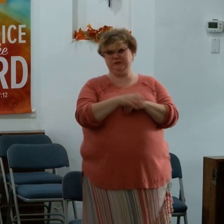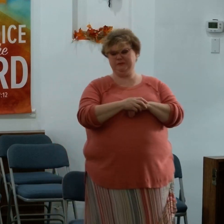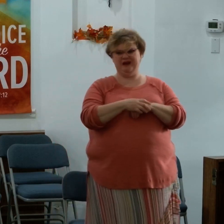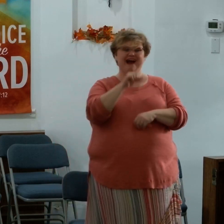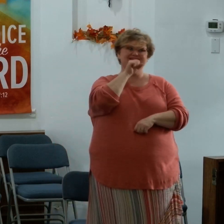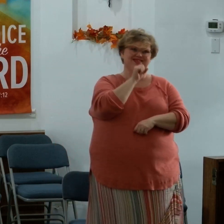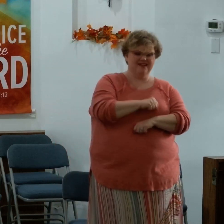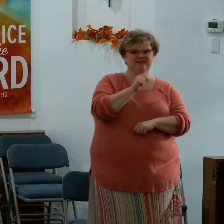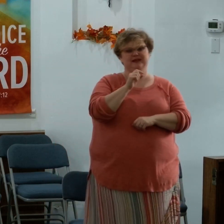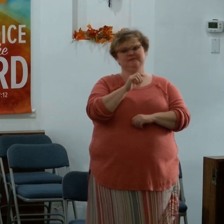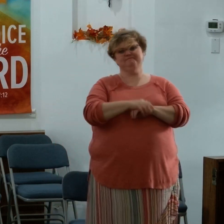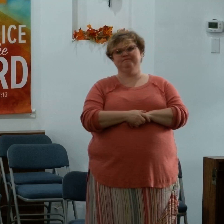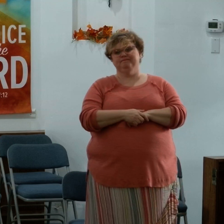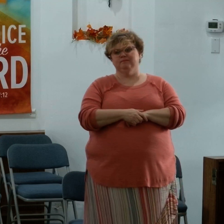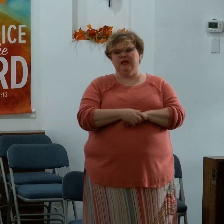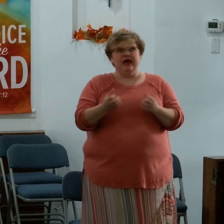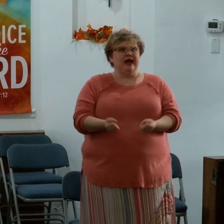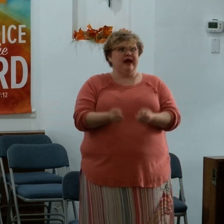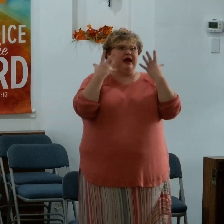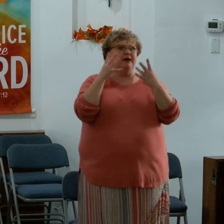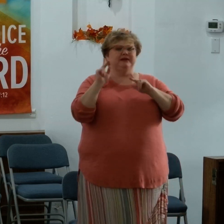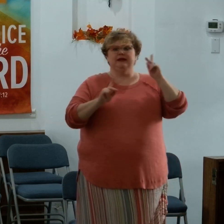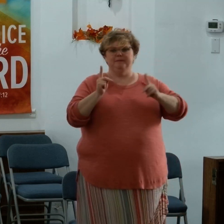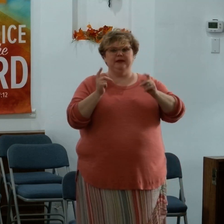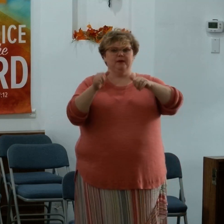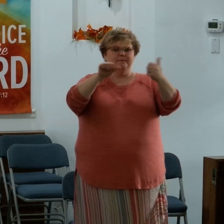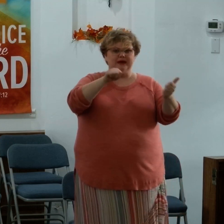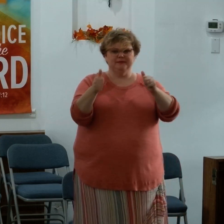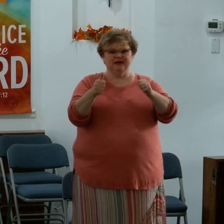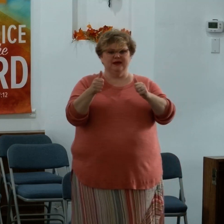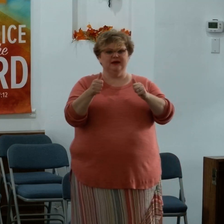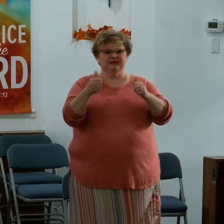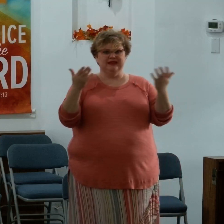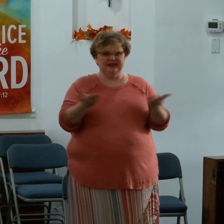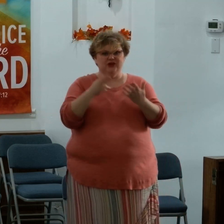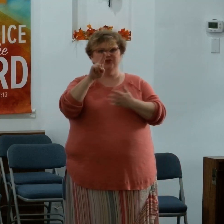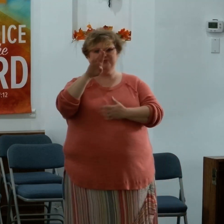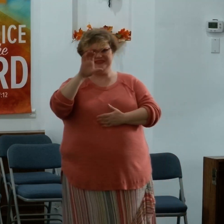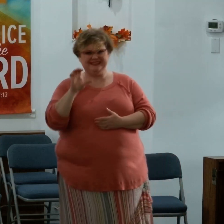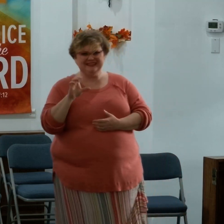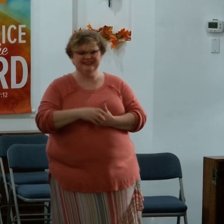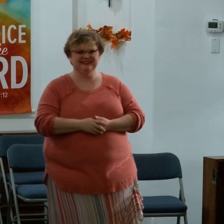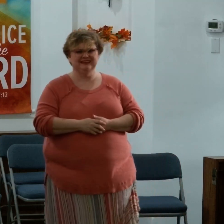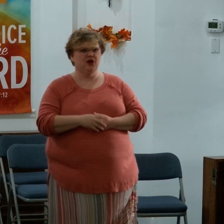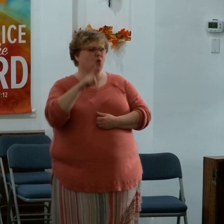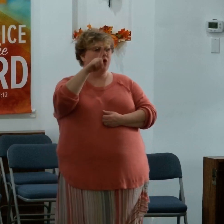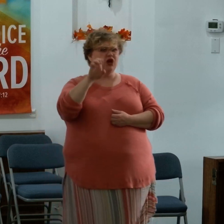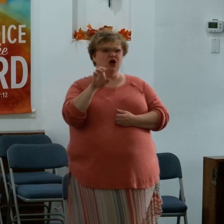that about you. How many people have been baptized over the years by Union Baptist Church?